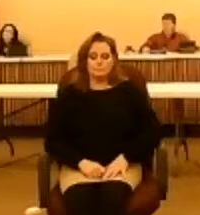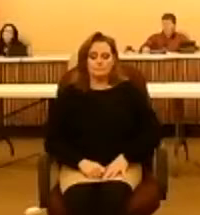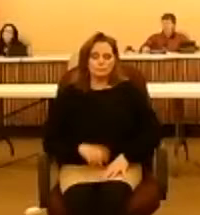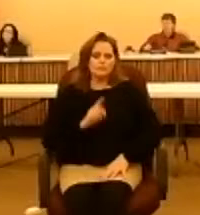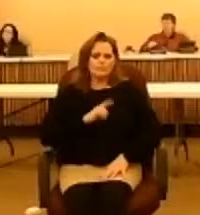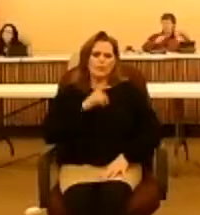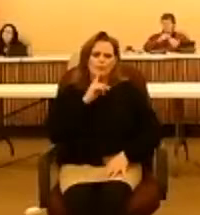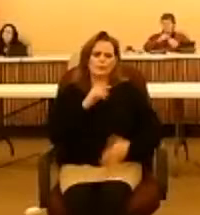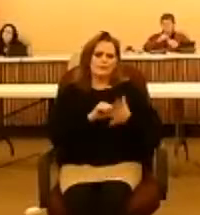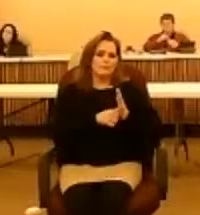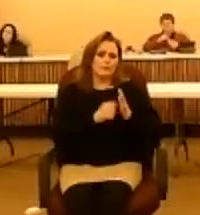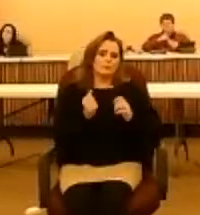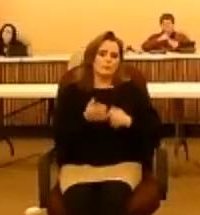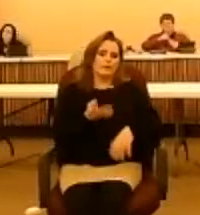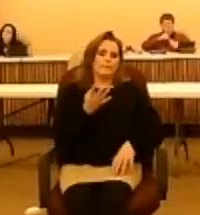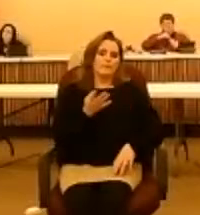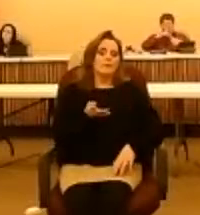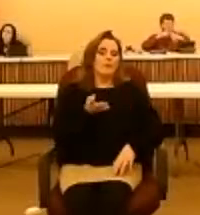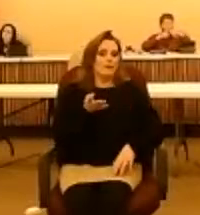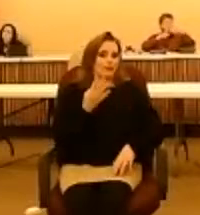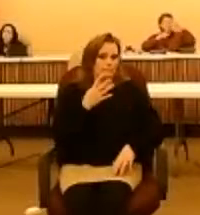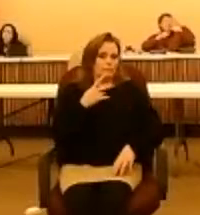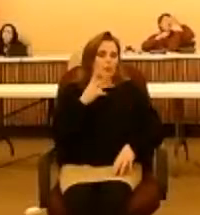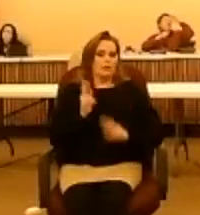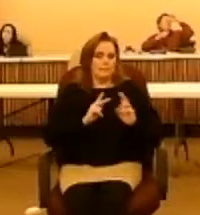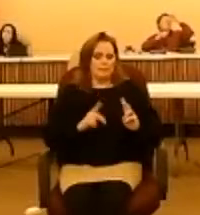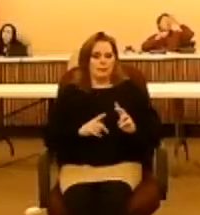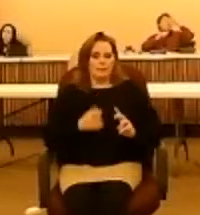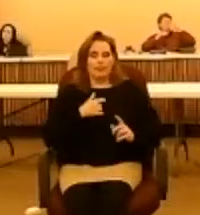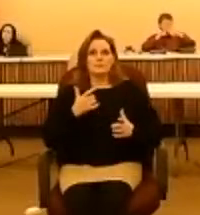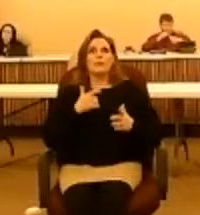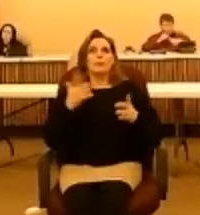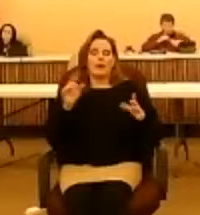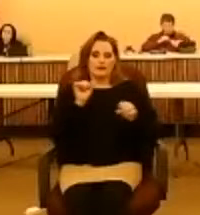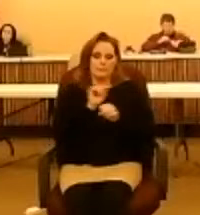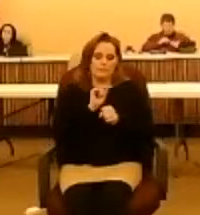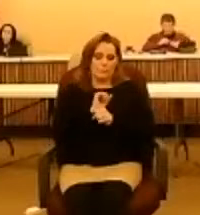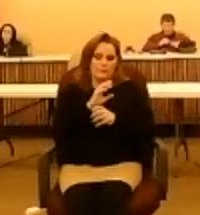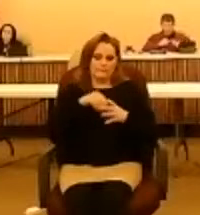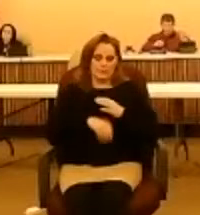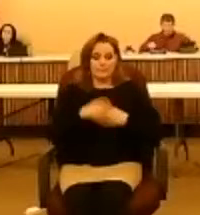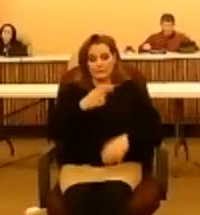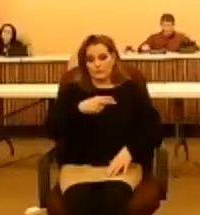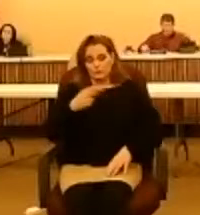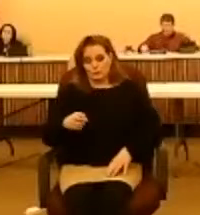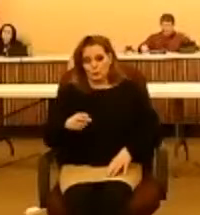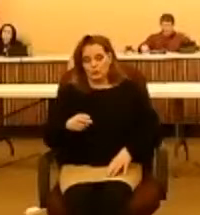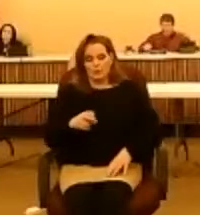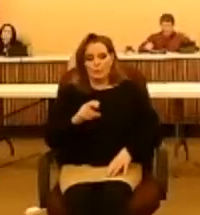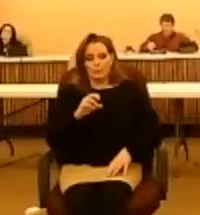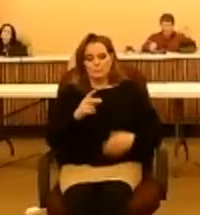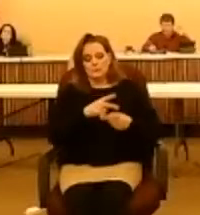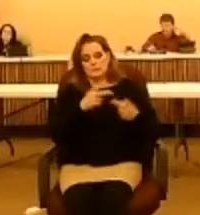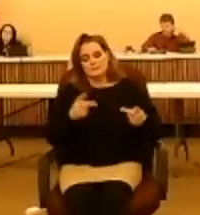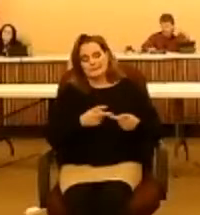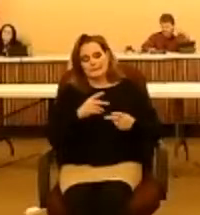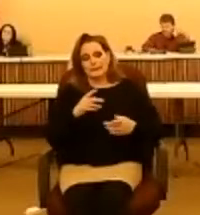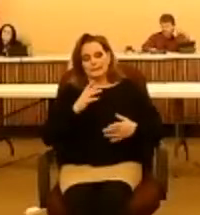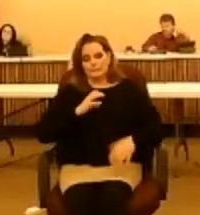very impressed with all 4 candidates, and there's a lot of work ahead of the Historical Site Committee. So I know in talking to the committee